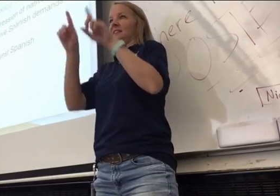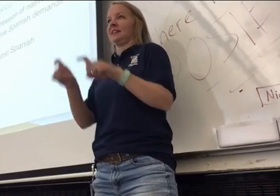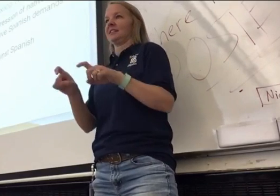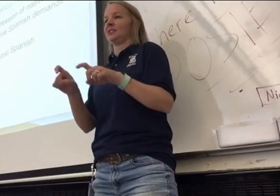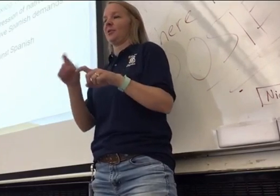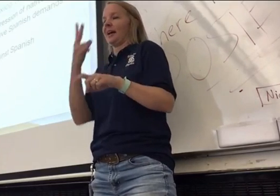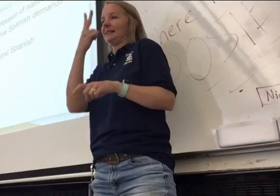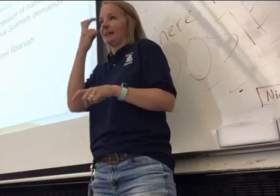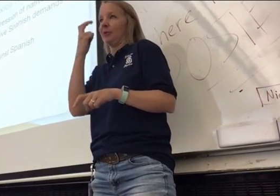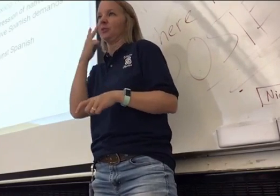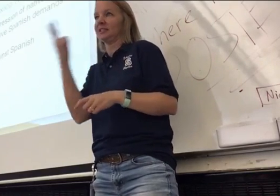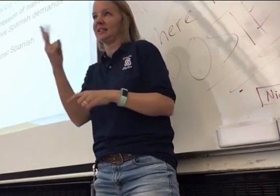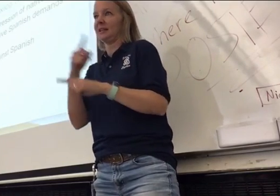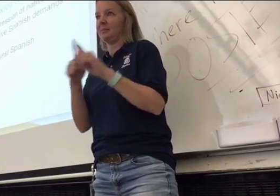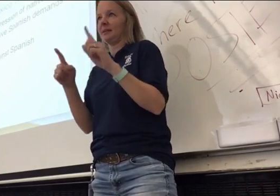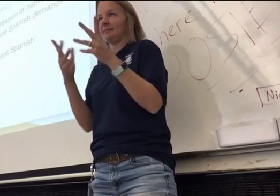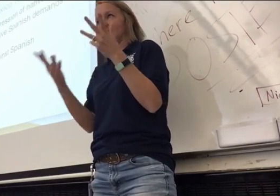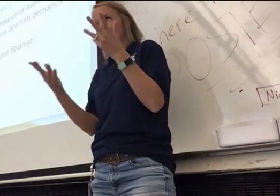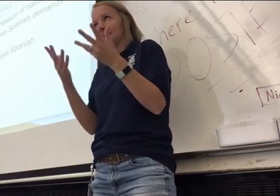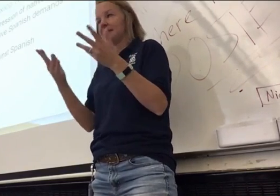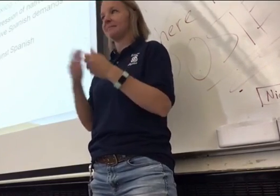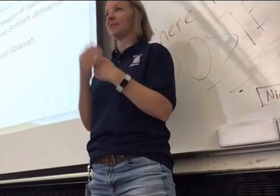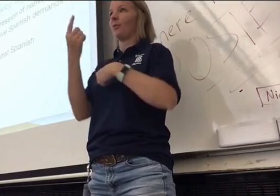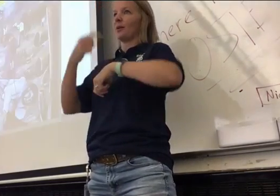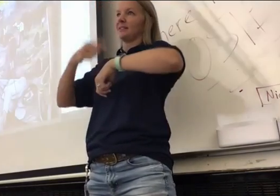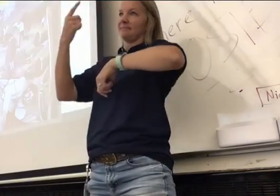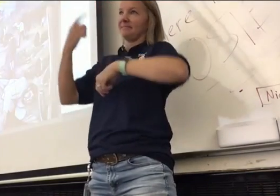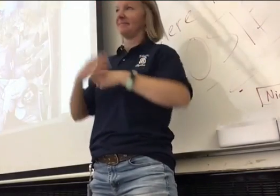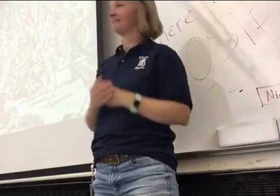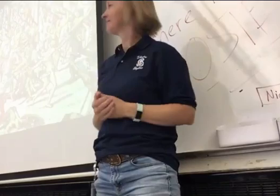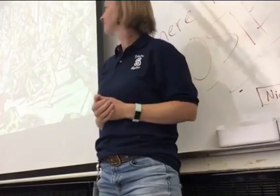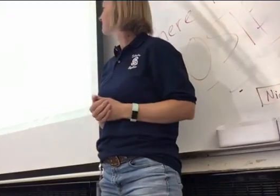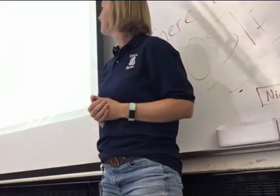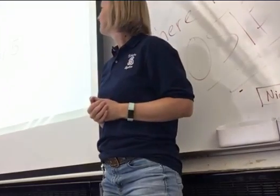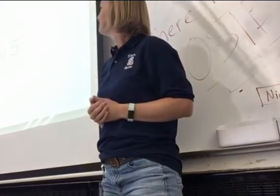you will see it. But just in case, there's your one time.